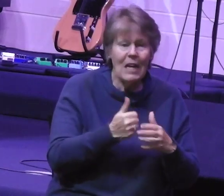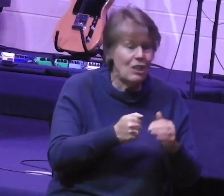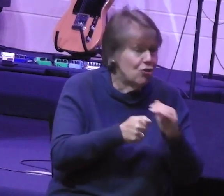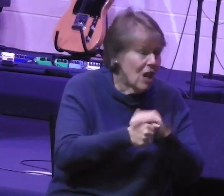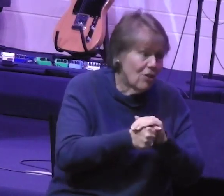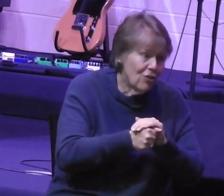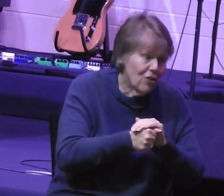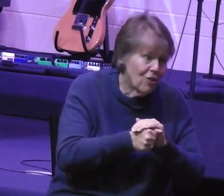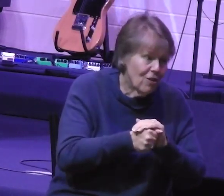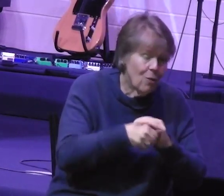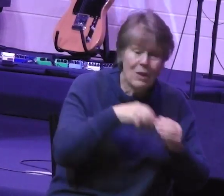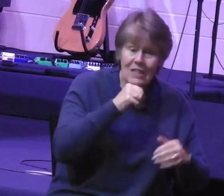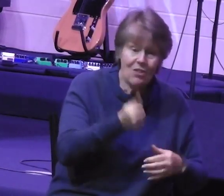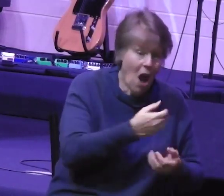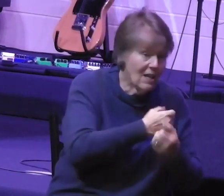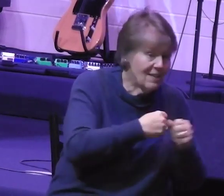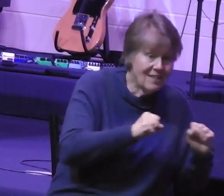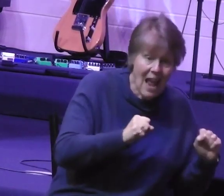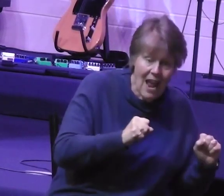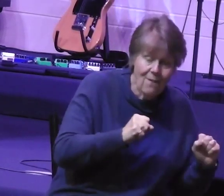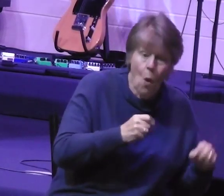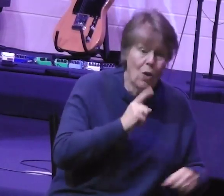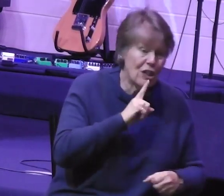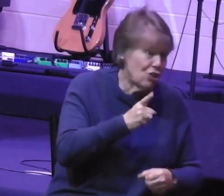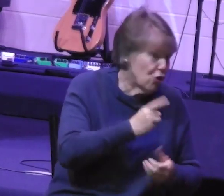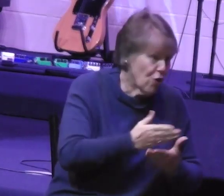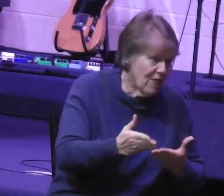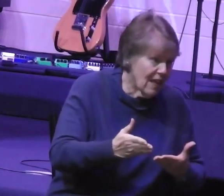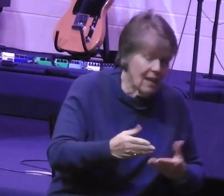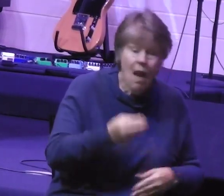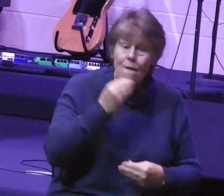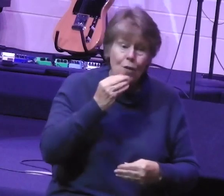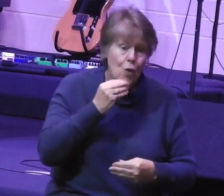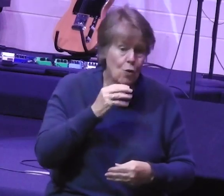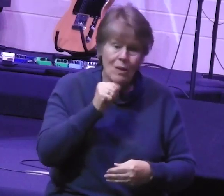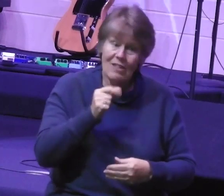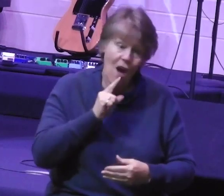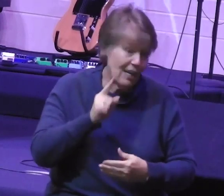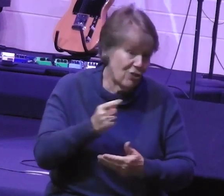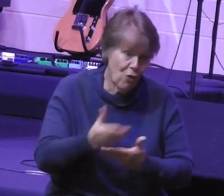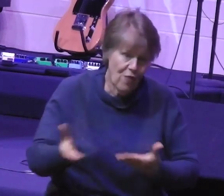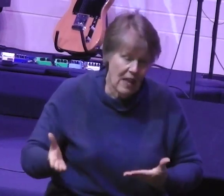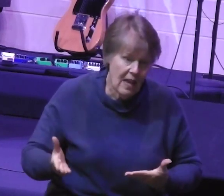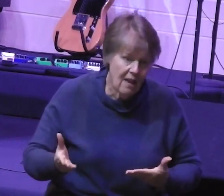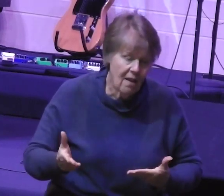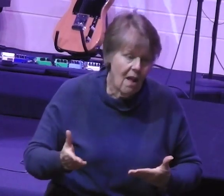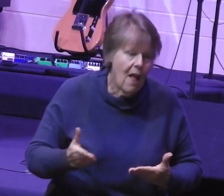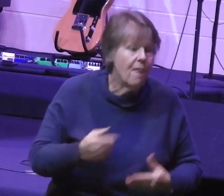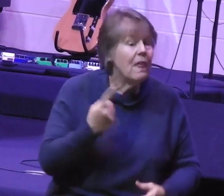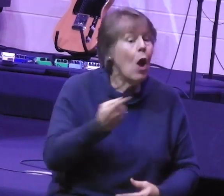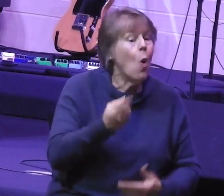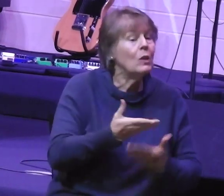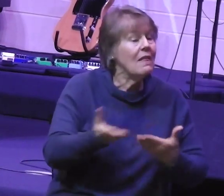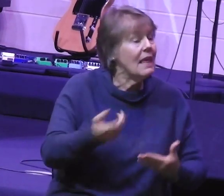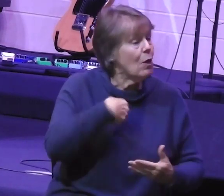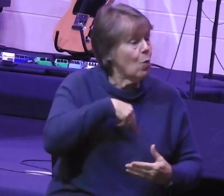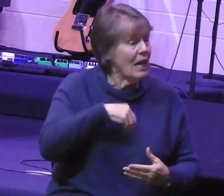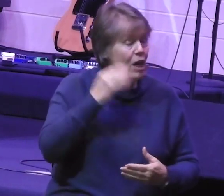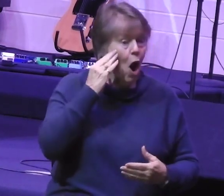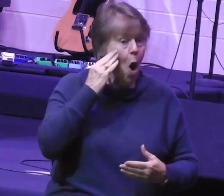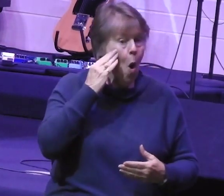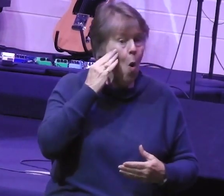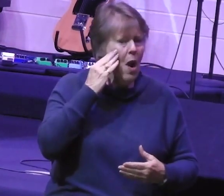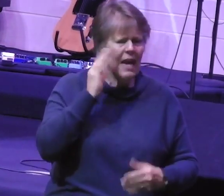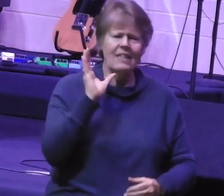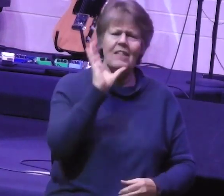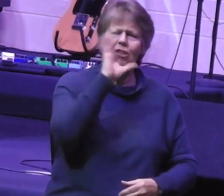not nearly as secure. Food wasn't as secure. And so all we have is this strange force in the sky. And out of that came all